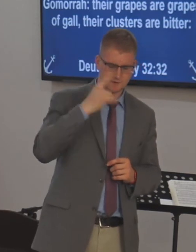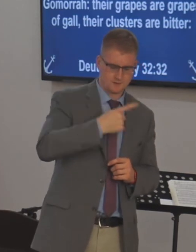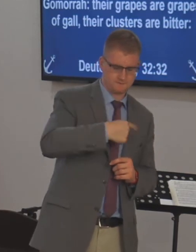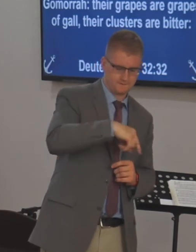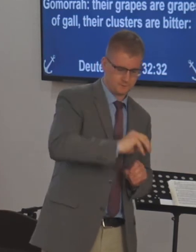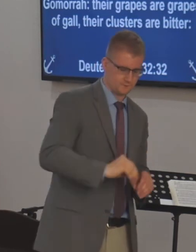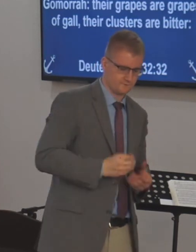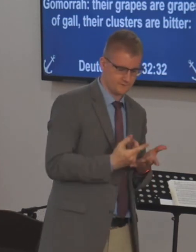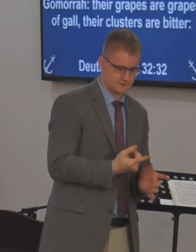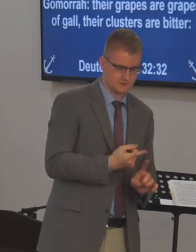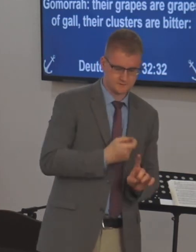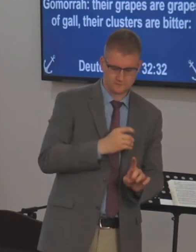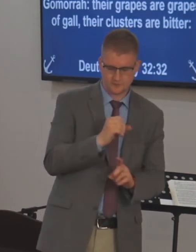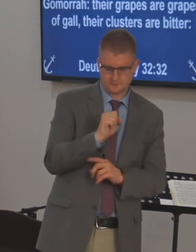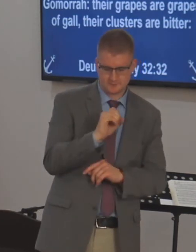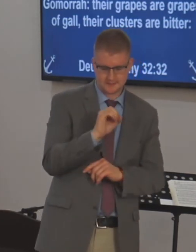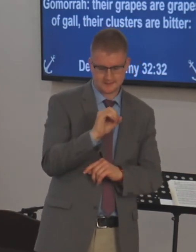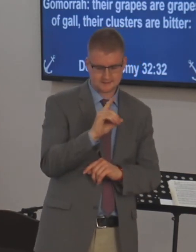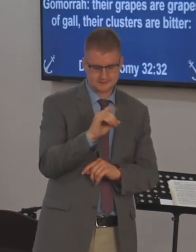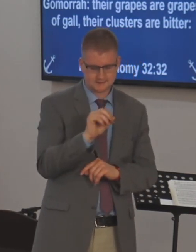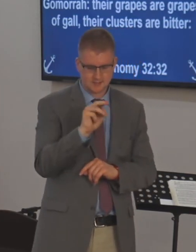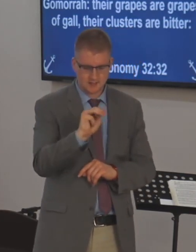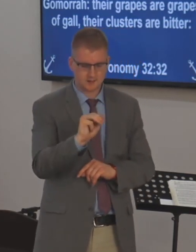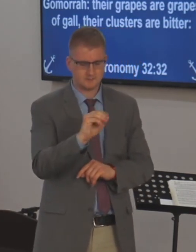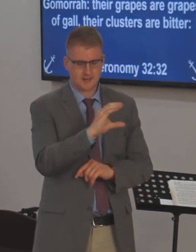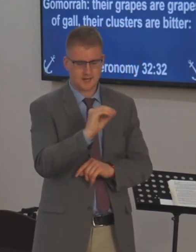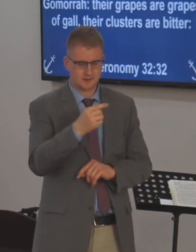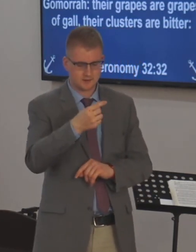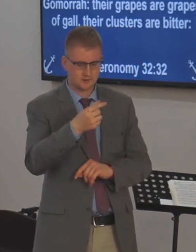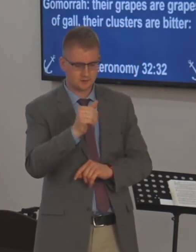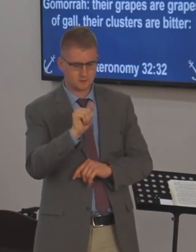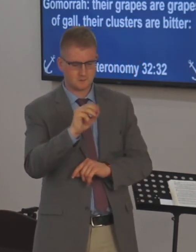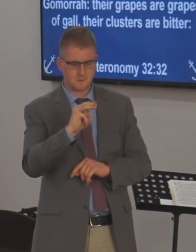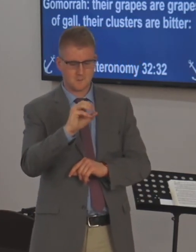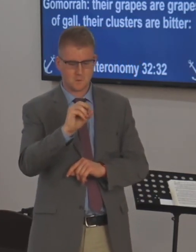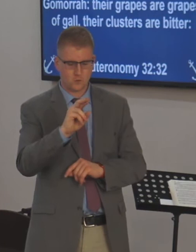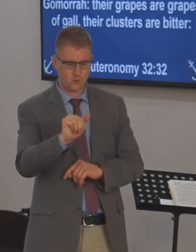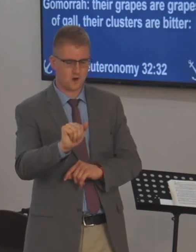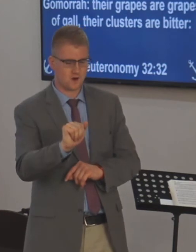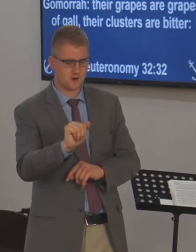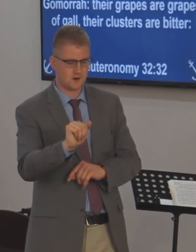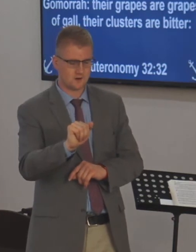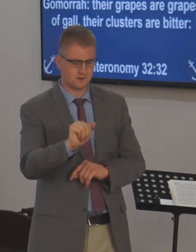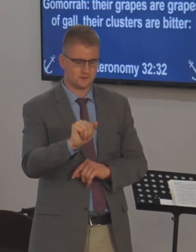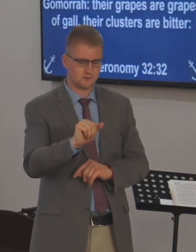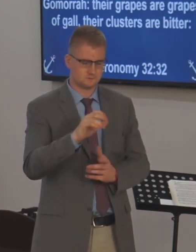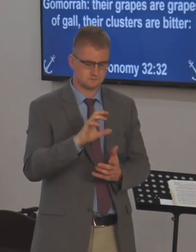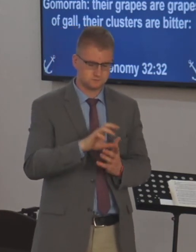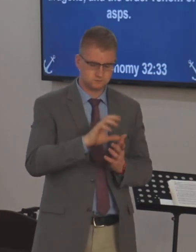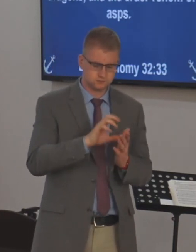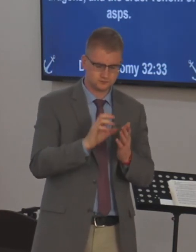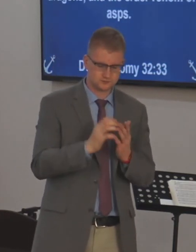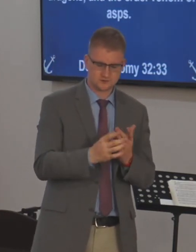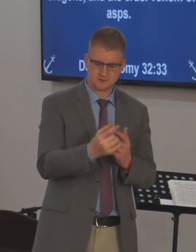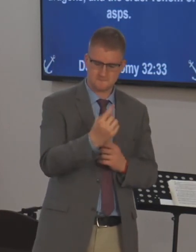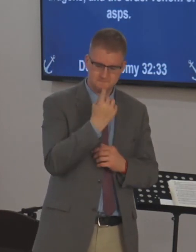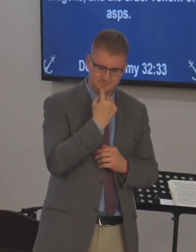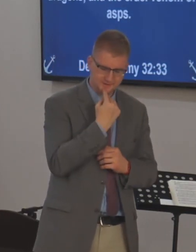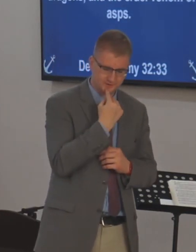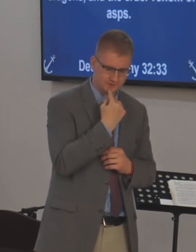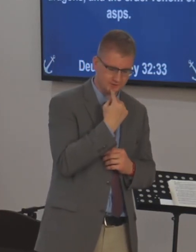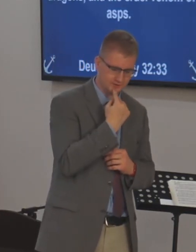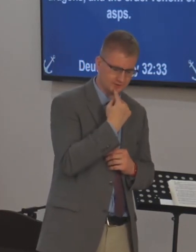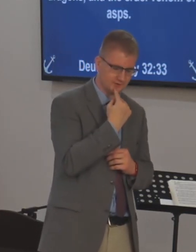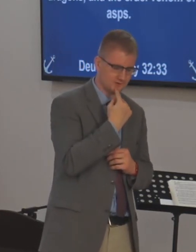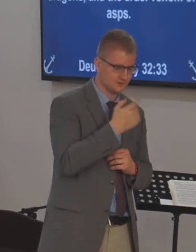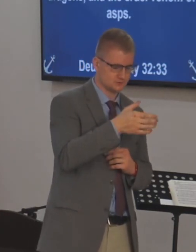Gomorrah. And you know what that was all about. Their grapes are grapes of gall. Their clusters are bitter. Their wine is the poison of dragons and